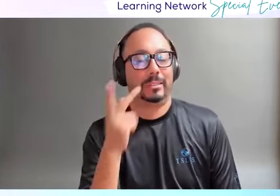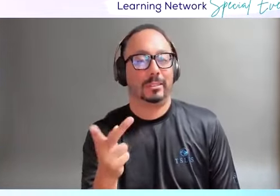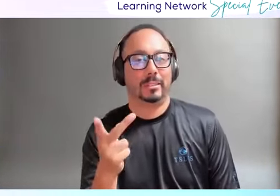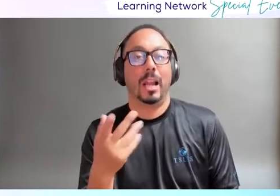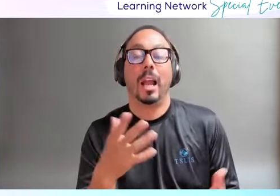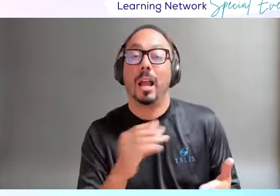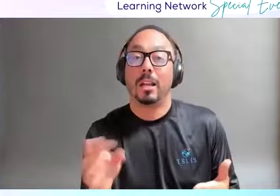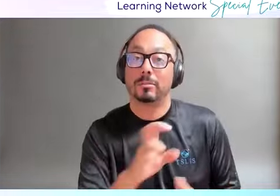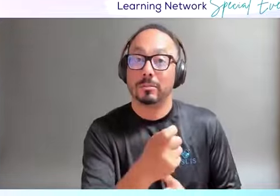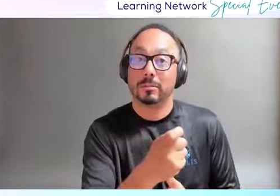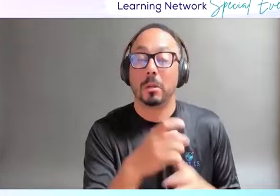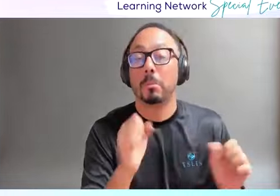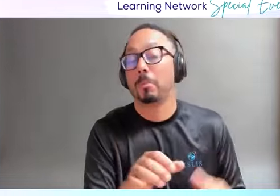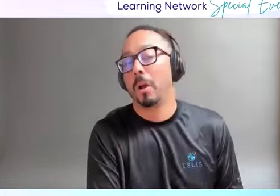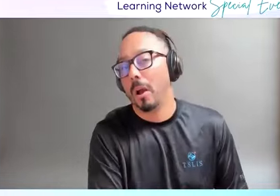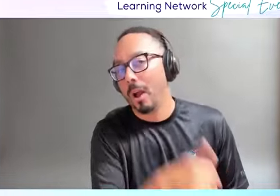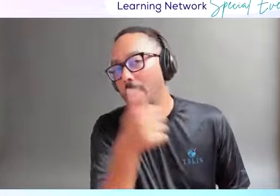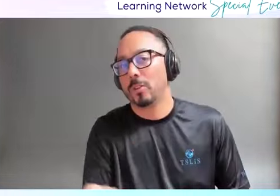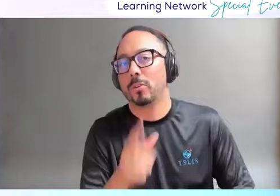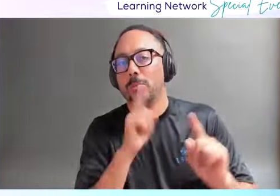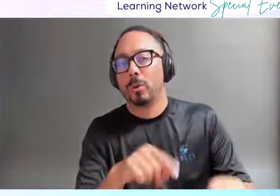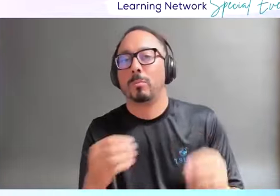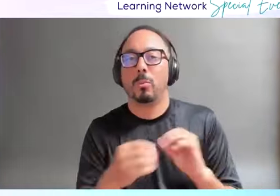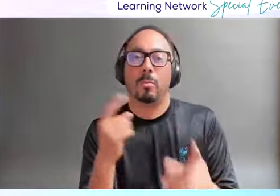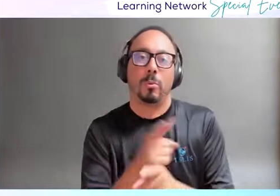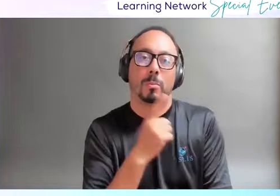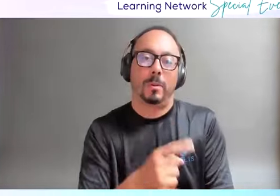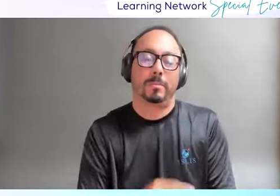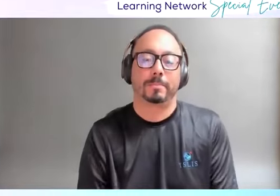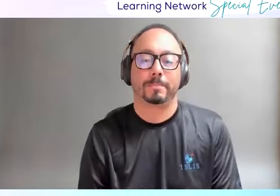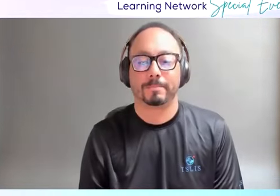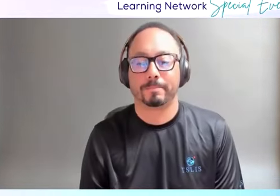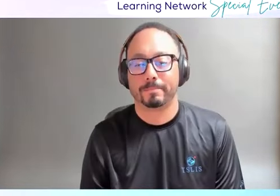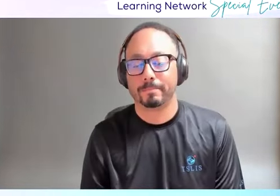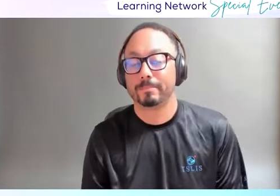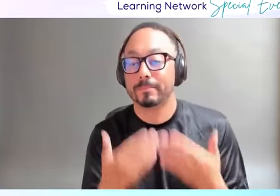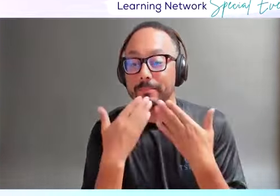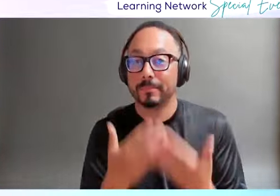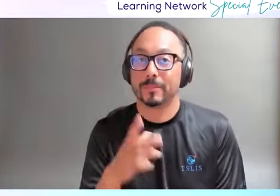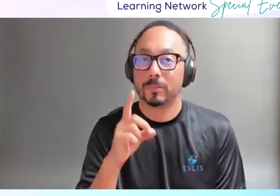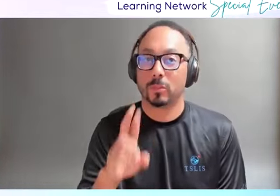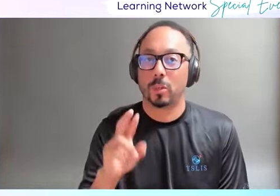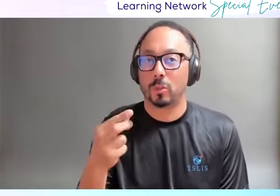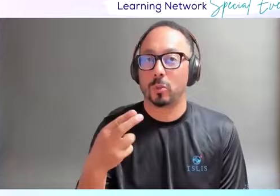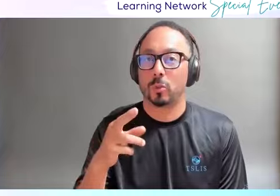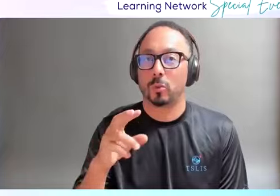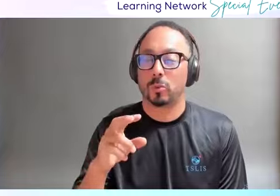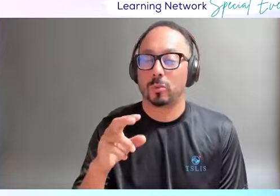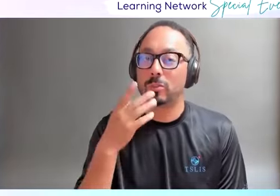be a more appropriate response. Thank you, Dr. Greaves. It's very important to hold all of that into consideration that